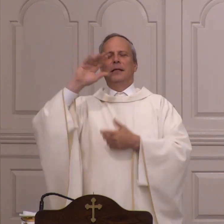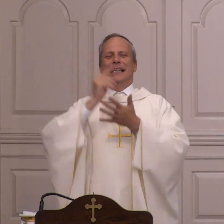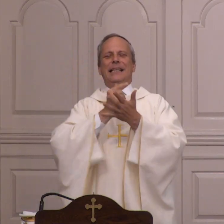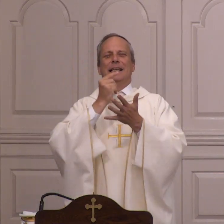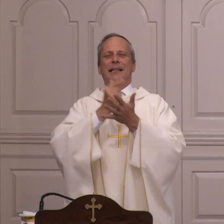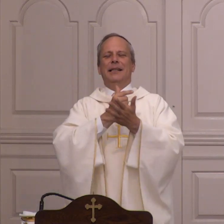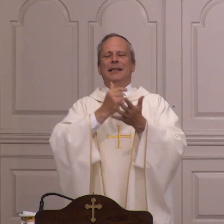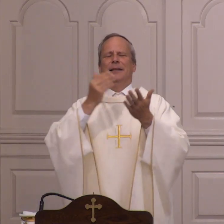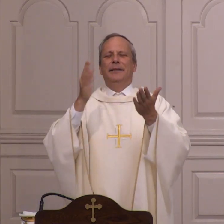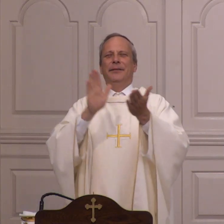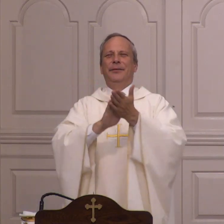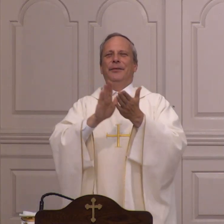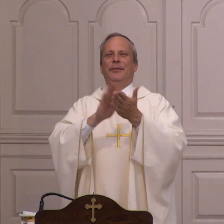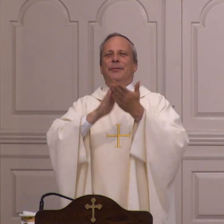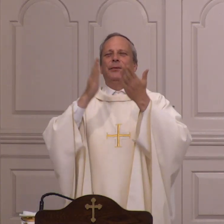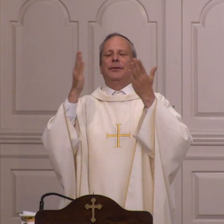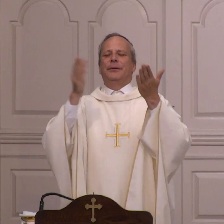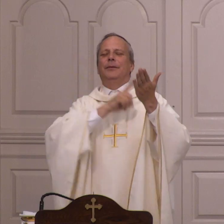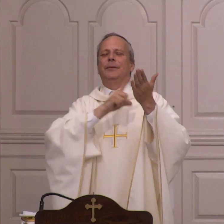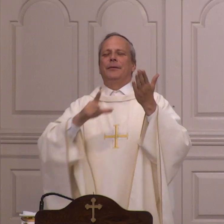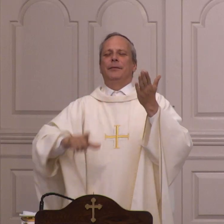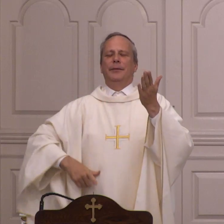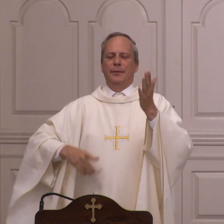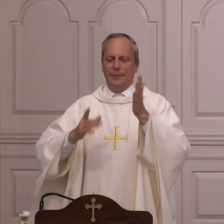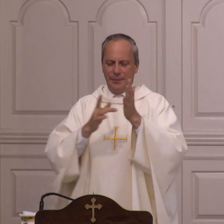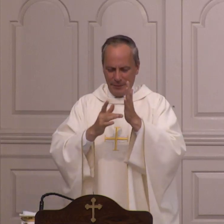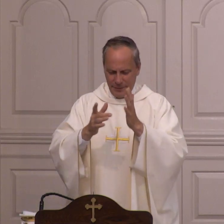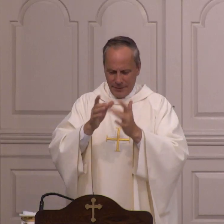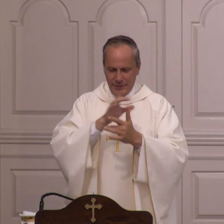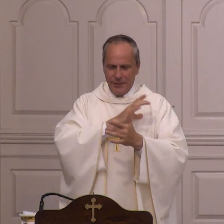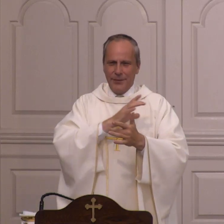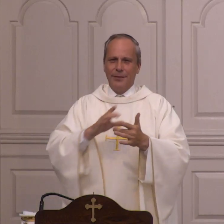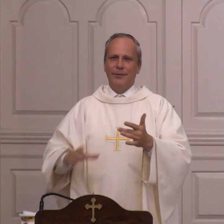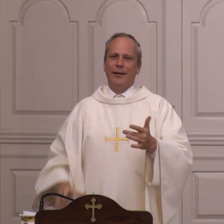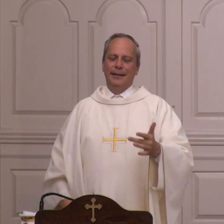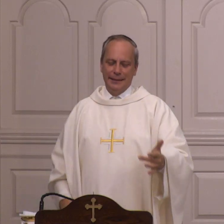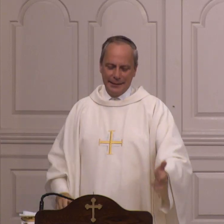The Gospel of the Lord. Praise to you, Lord Jesus Christ.